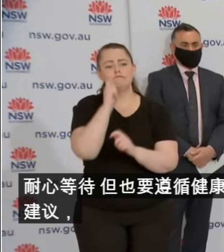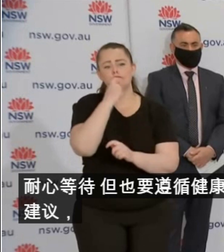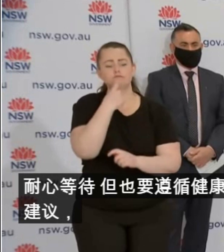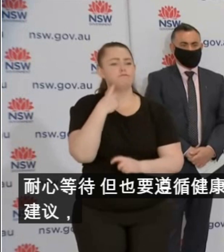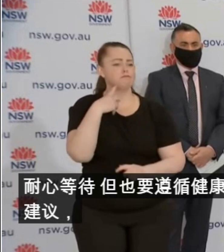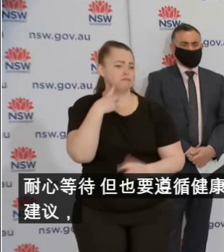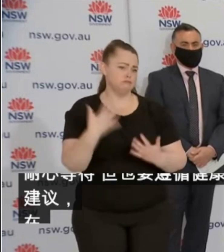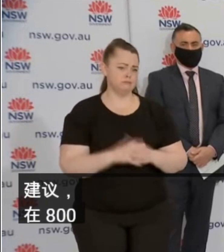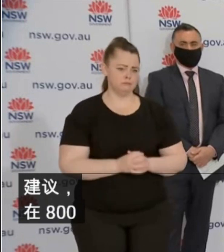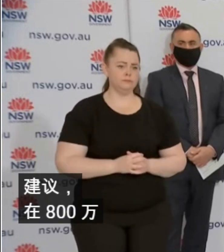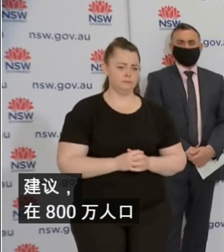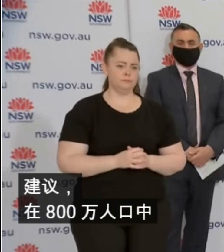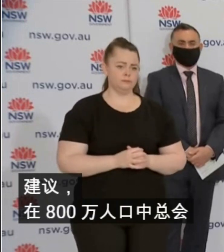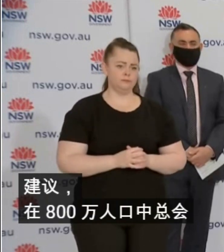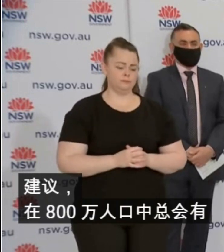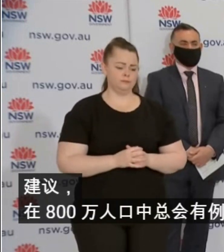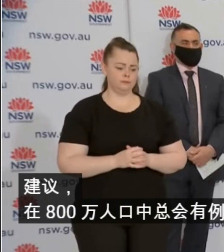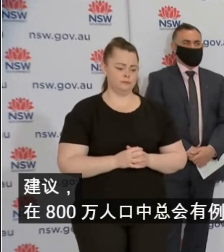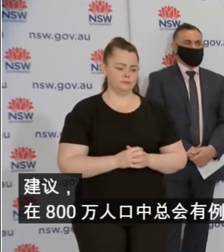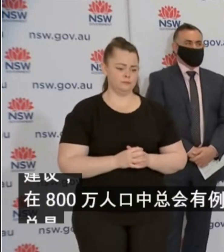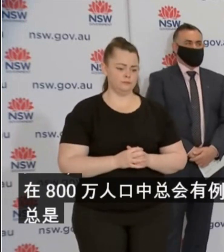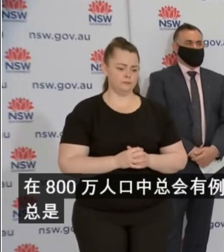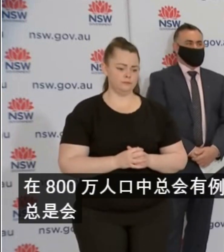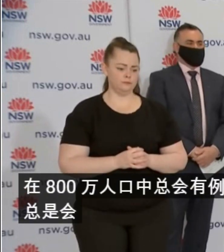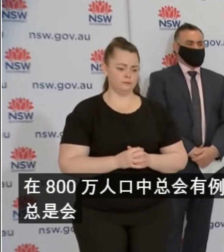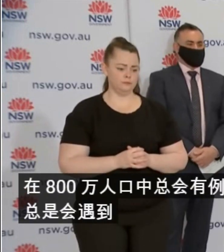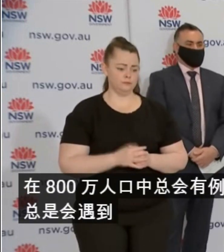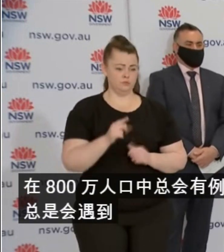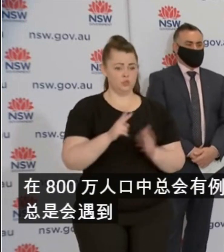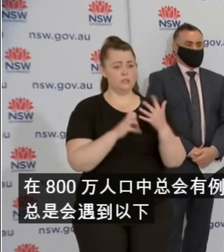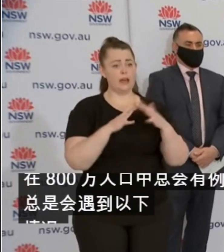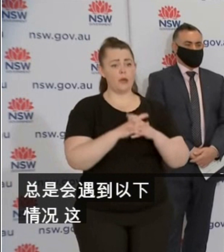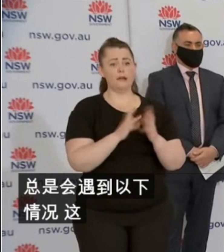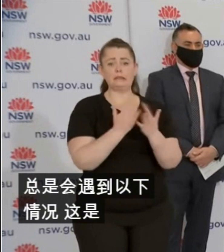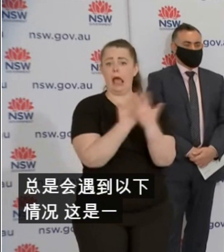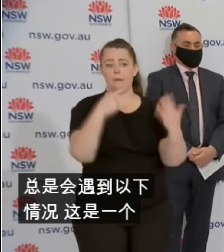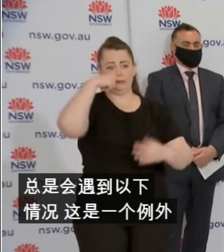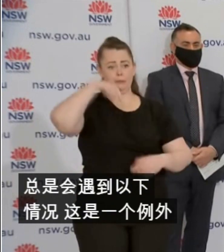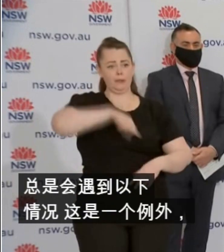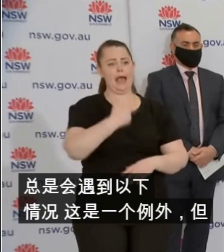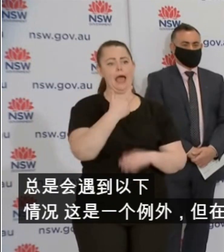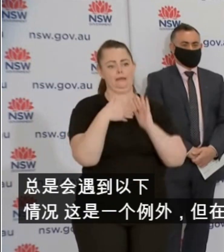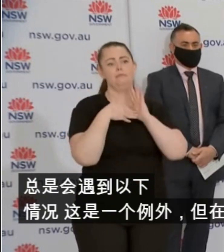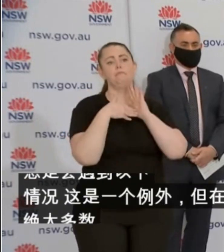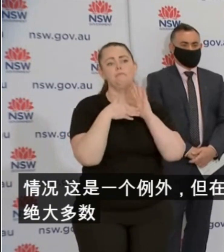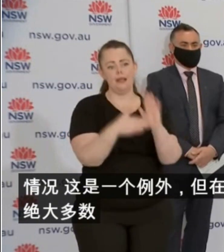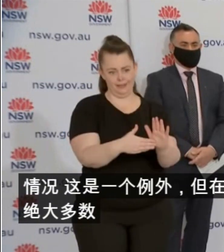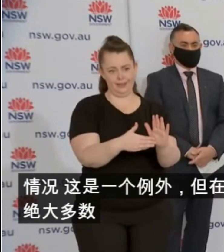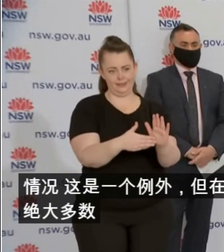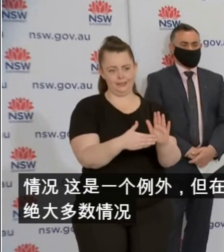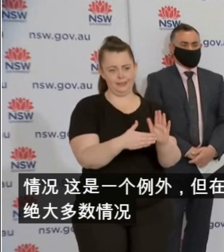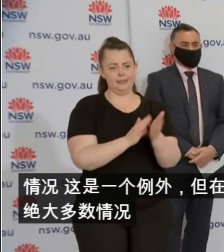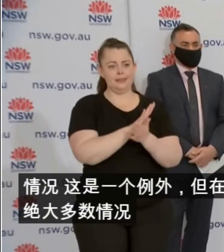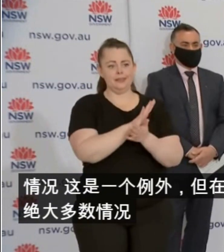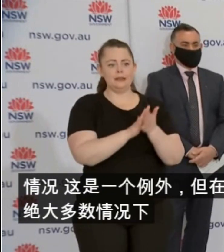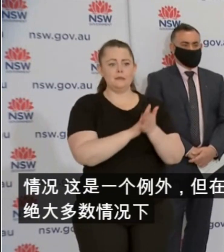always exceptions. In a population of 8 million, you're always going to have situations where there's an exception. But the vast majority